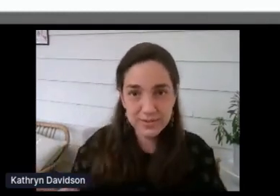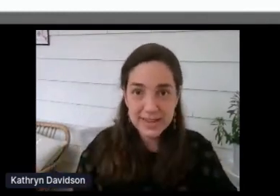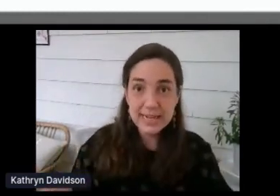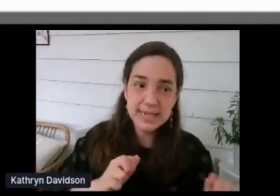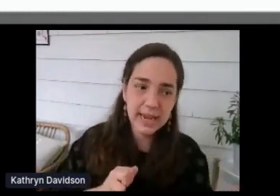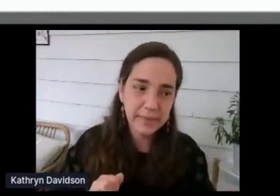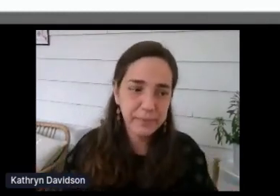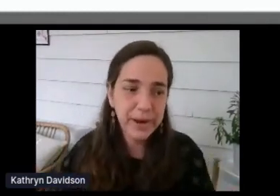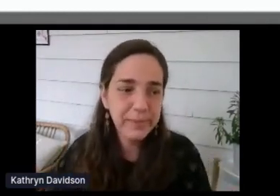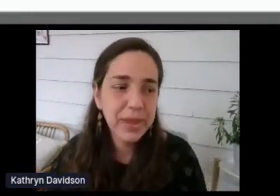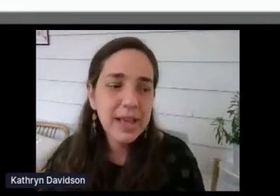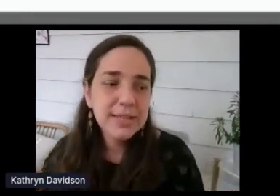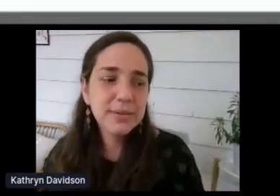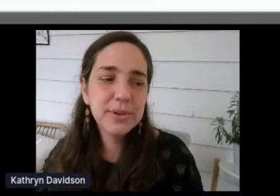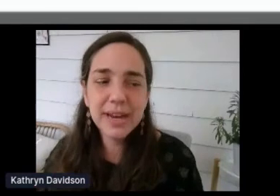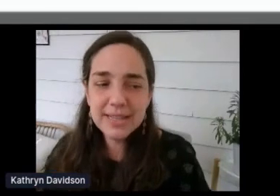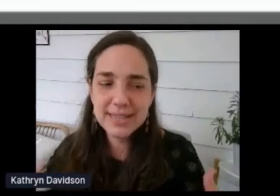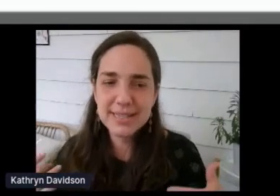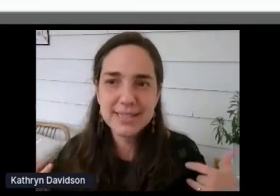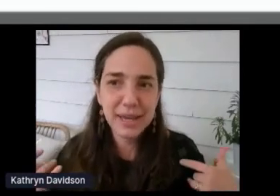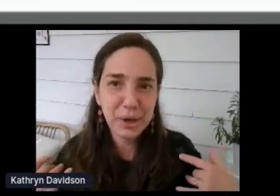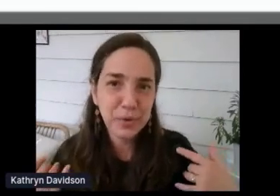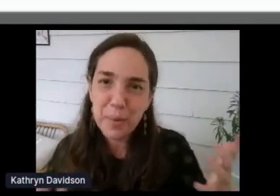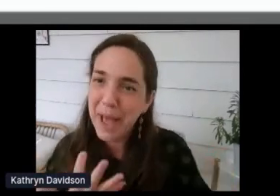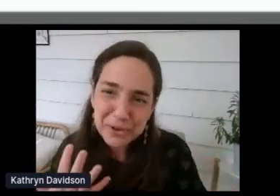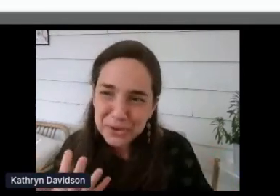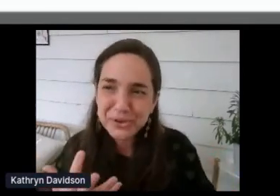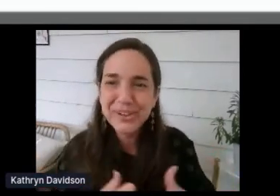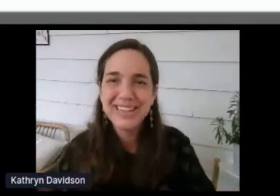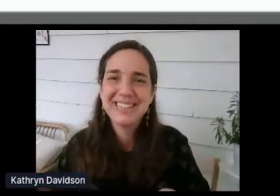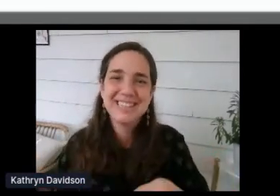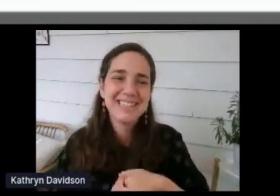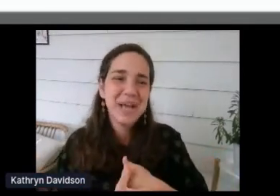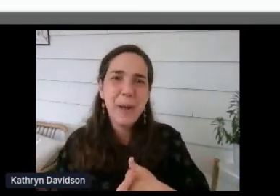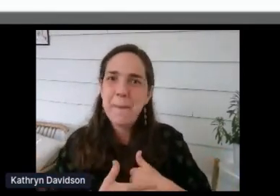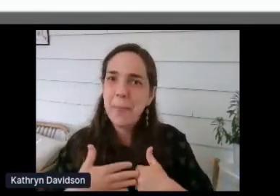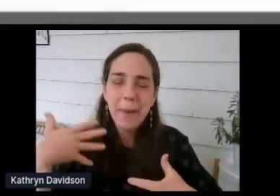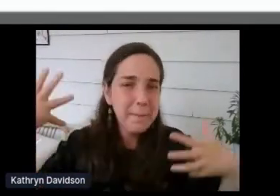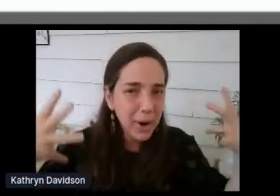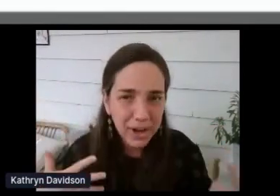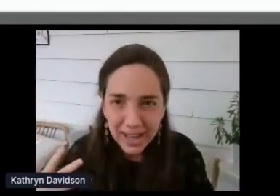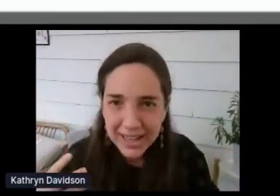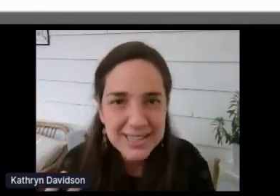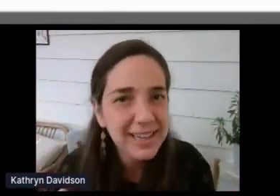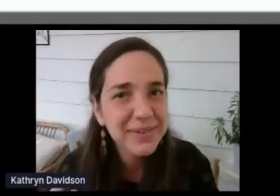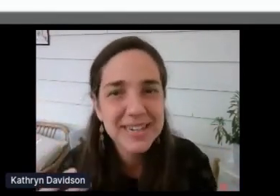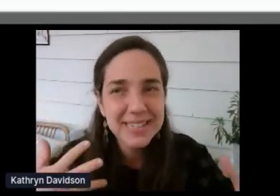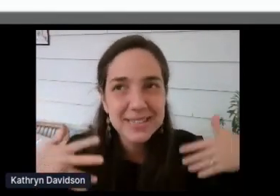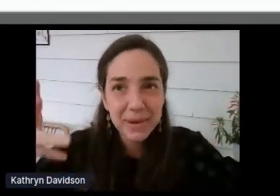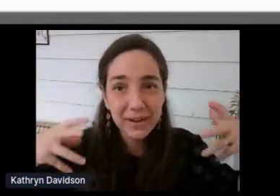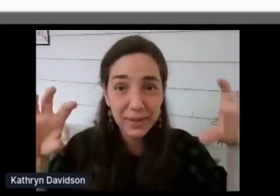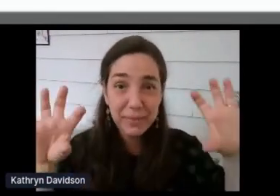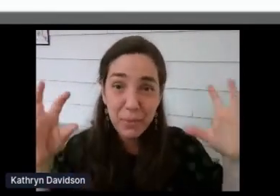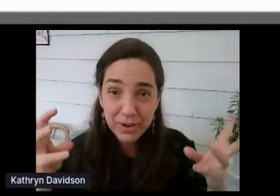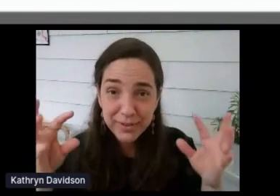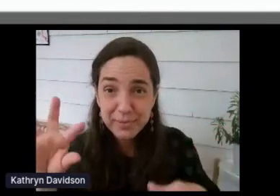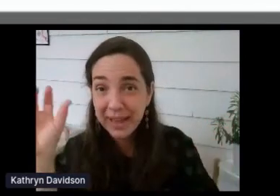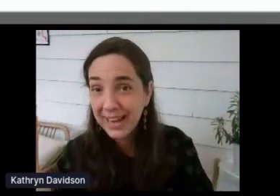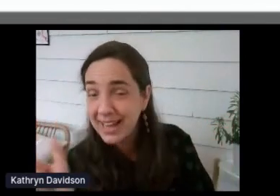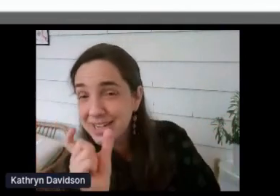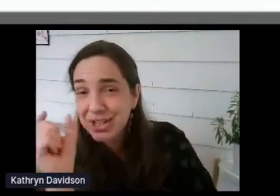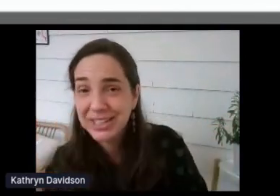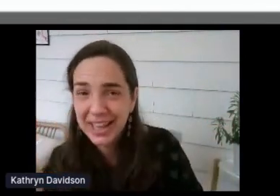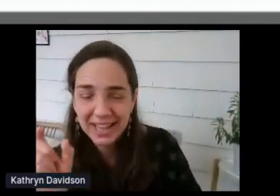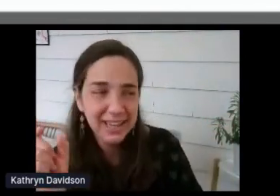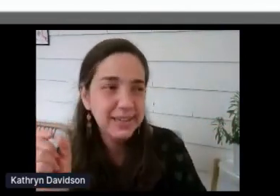that's sort of taken, right? So you can ask, is this like grammatical? Is this a marking in sign language? Is this some kind of like morpheme,